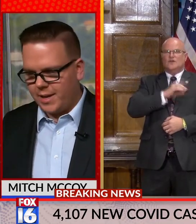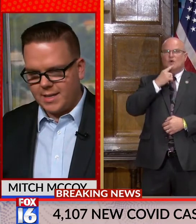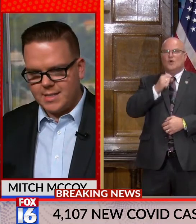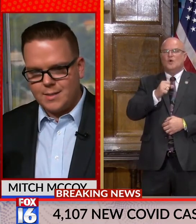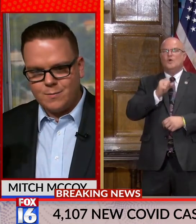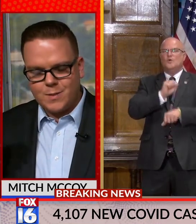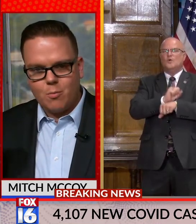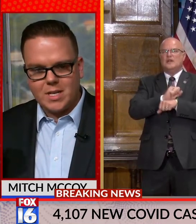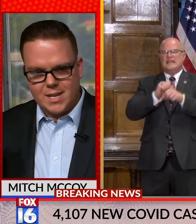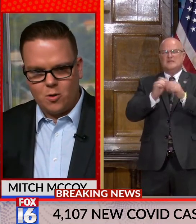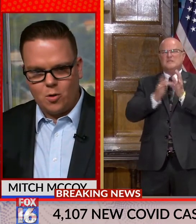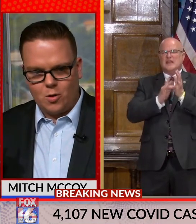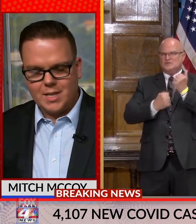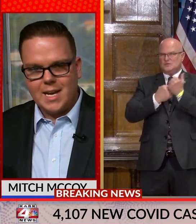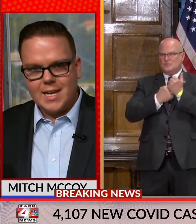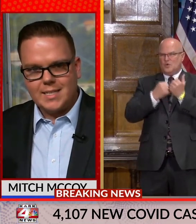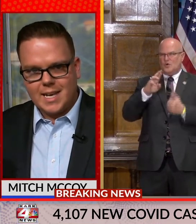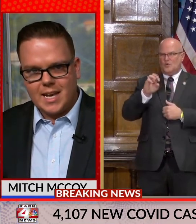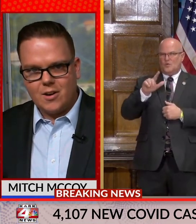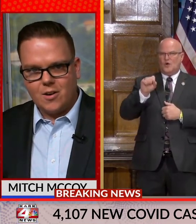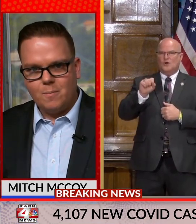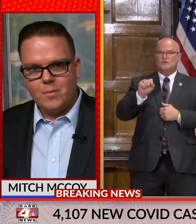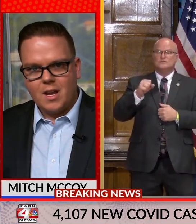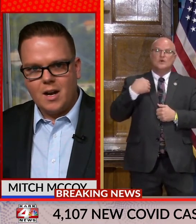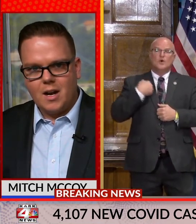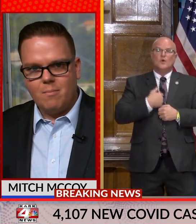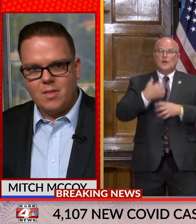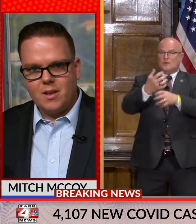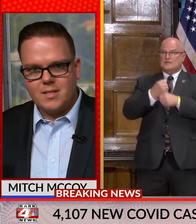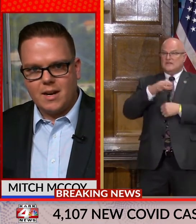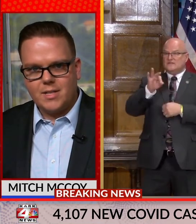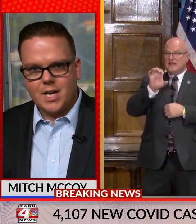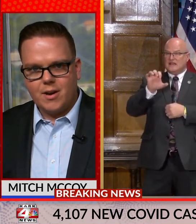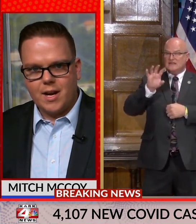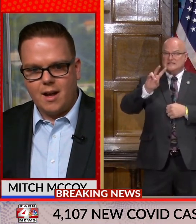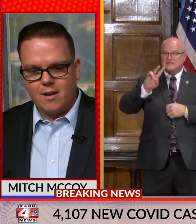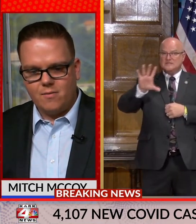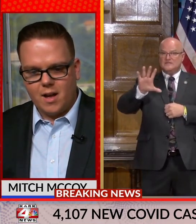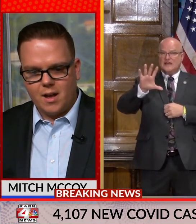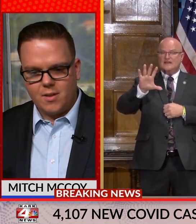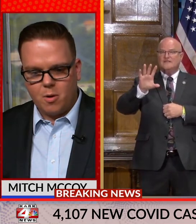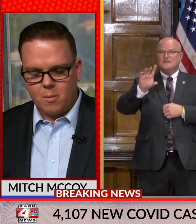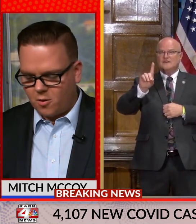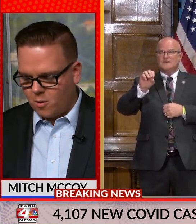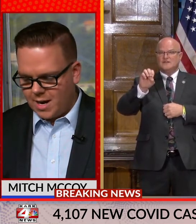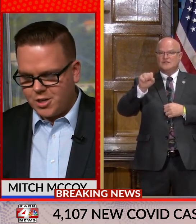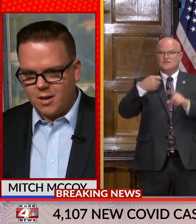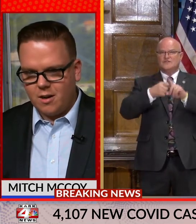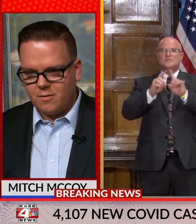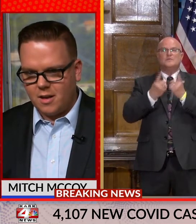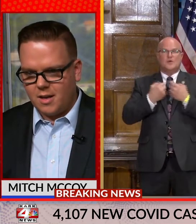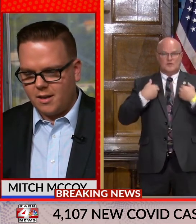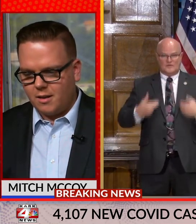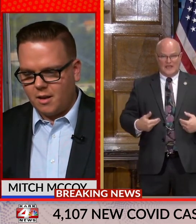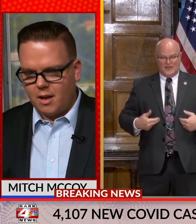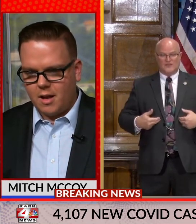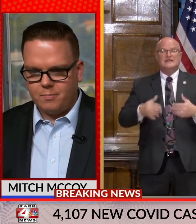issue. It's somewhat difficult to hear the Secretary of the Department of Correction.